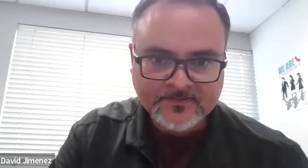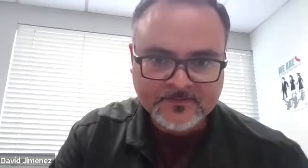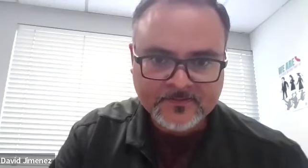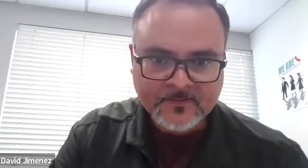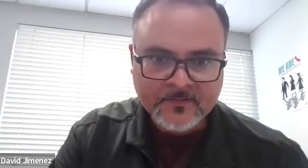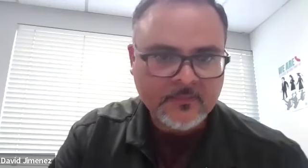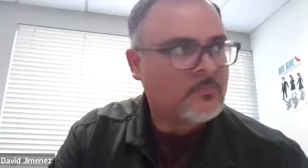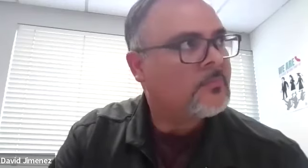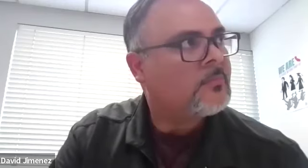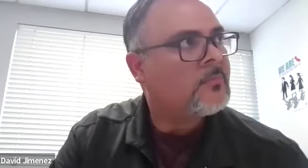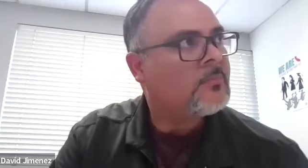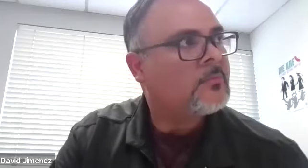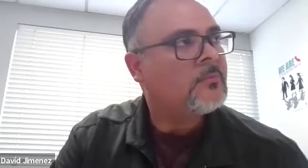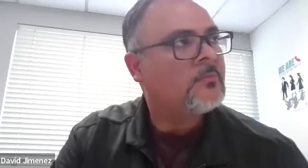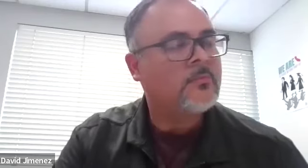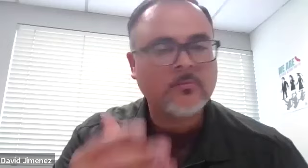hands.